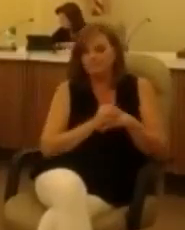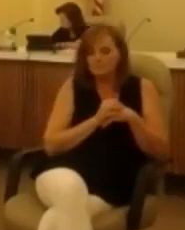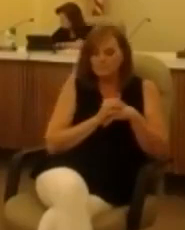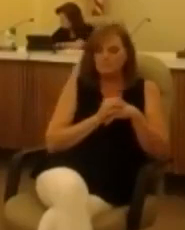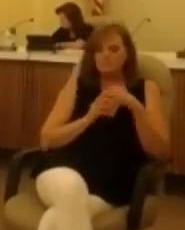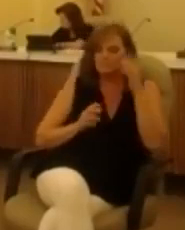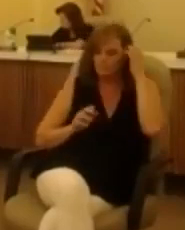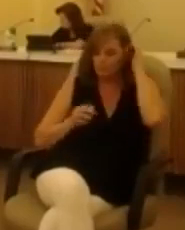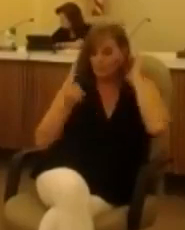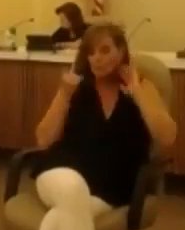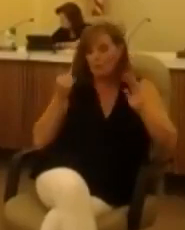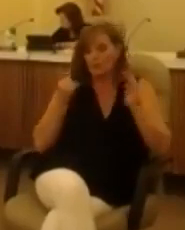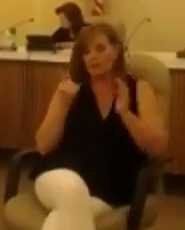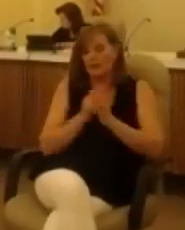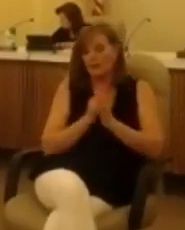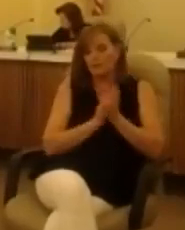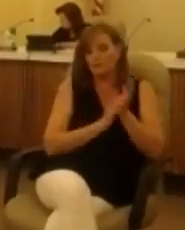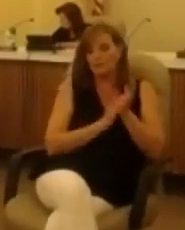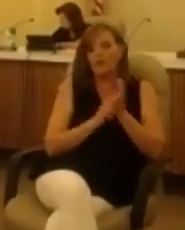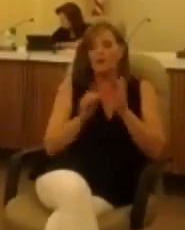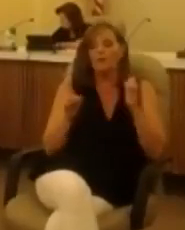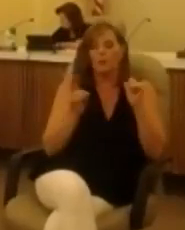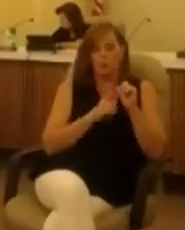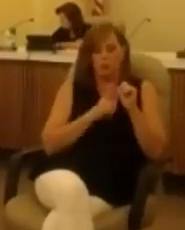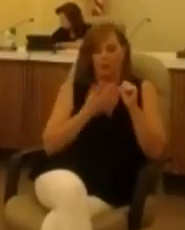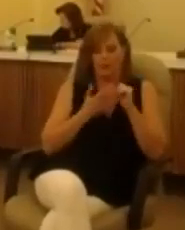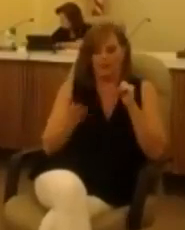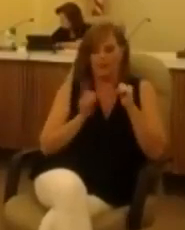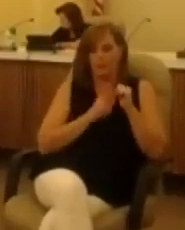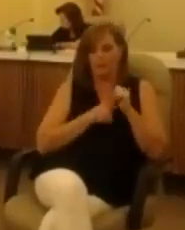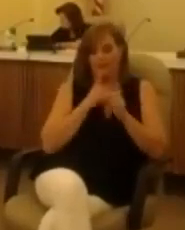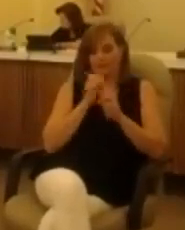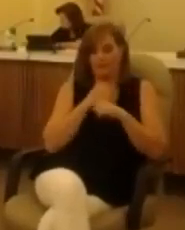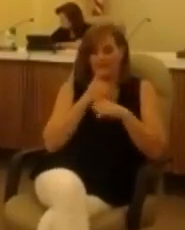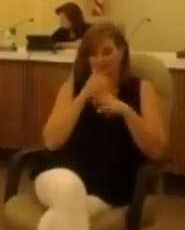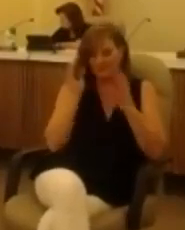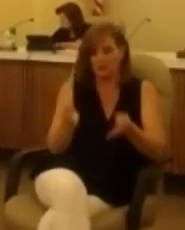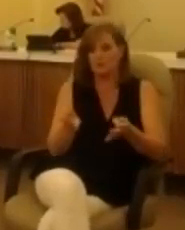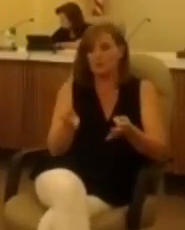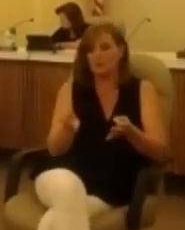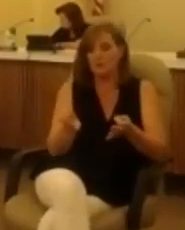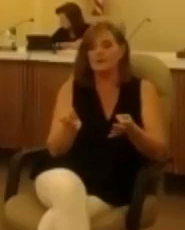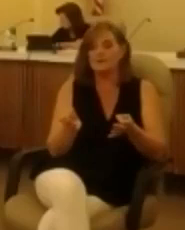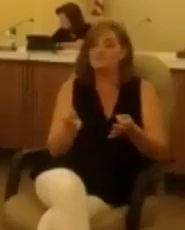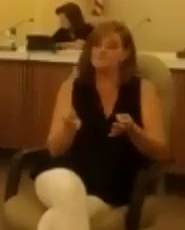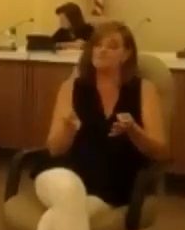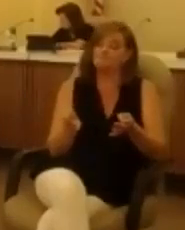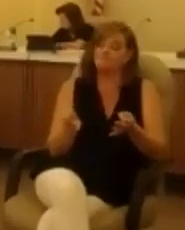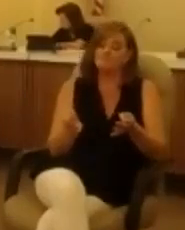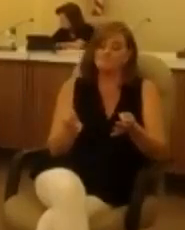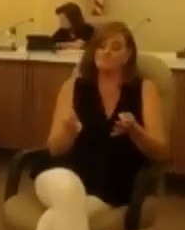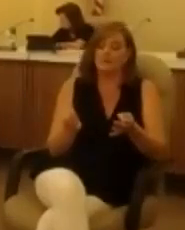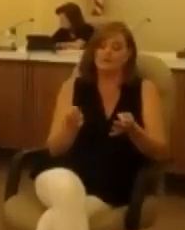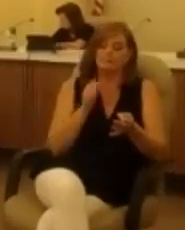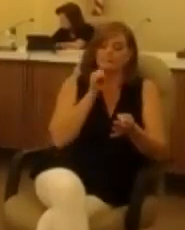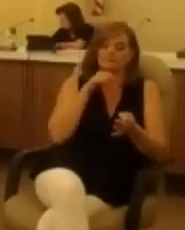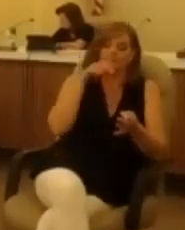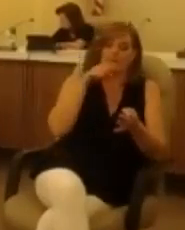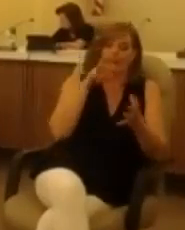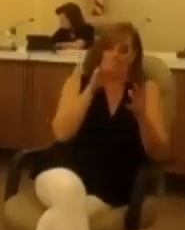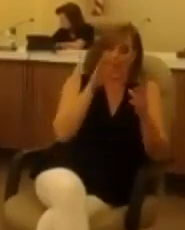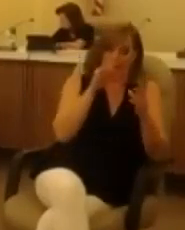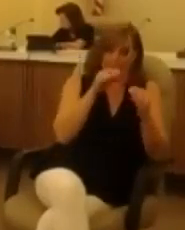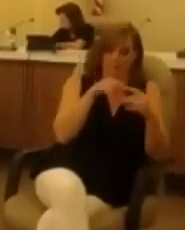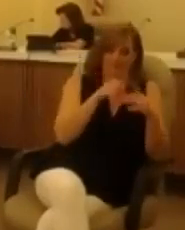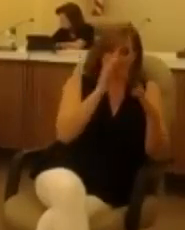So right now, and one of the things that we're going to have to make a decision on is not at this meeting, but at next